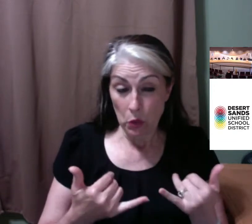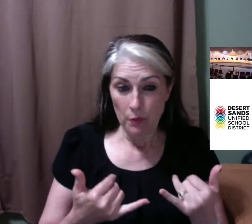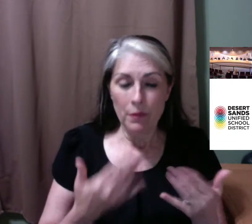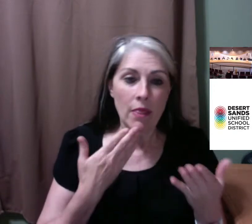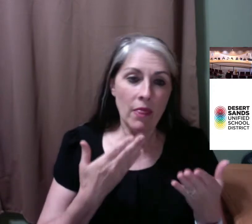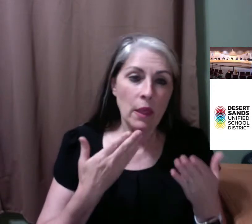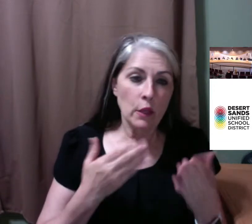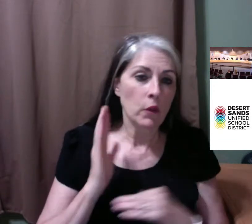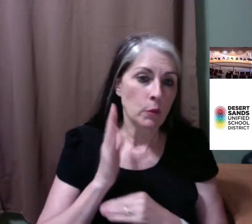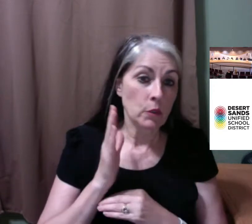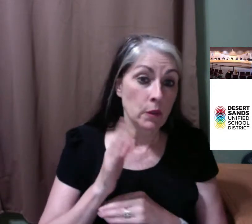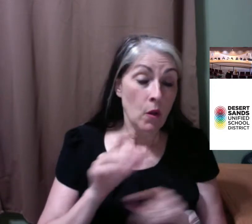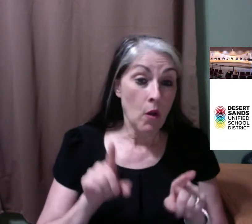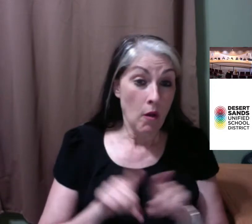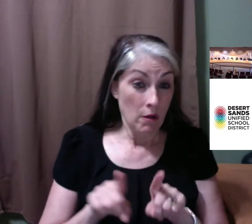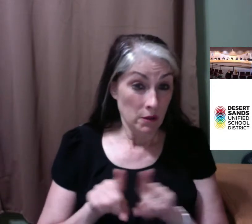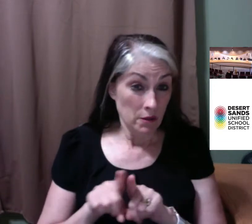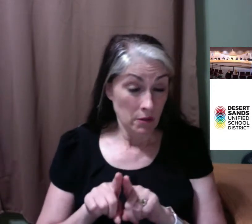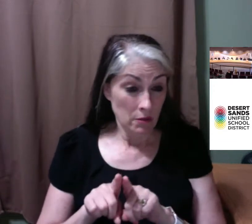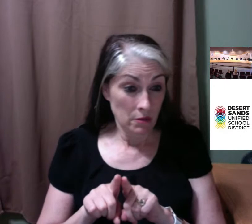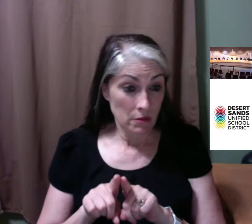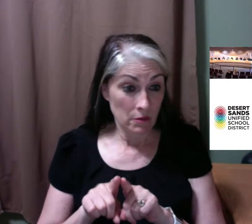for that presentation. Are we also taking